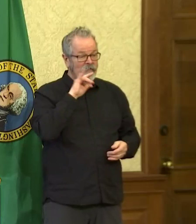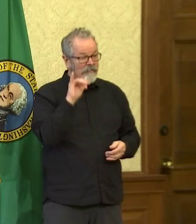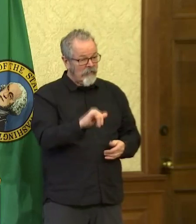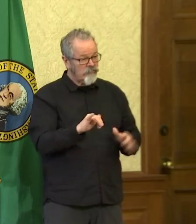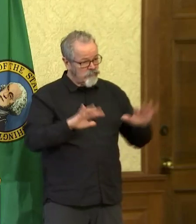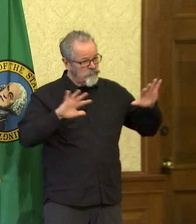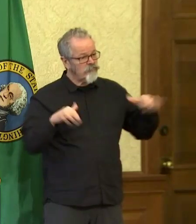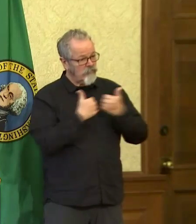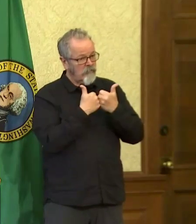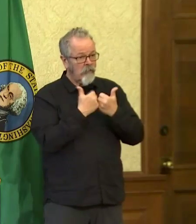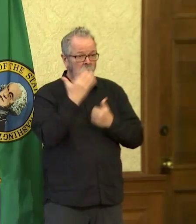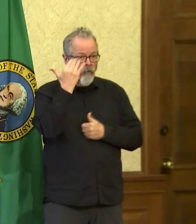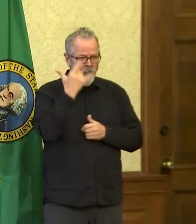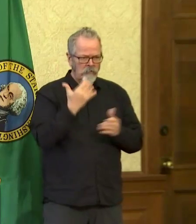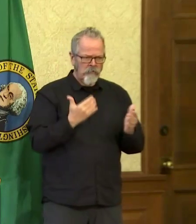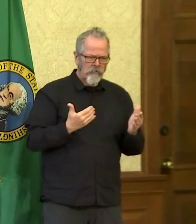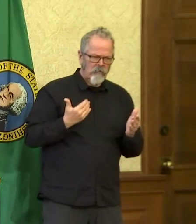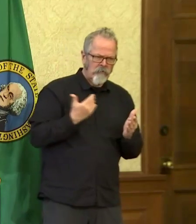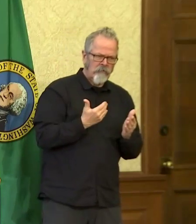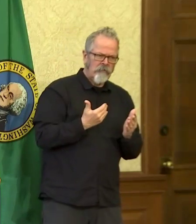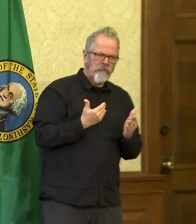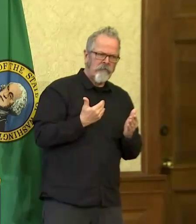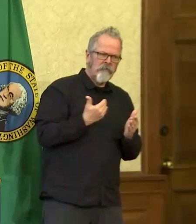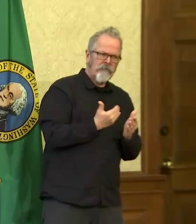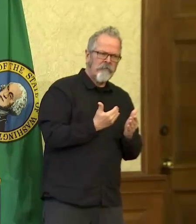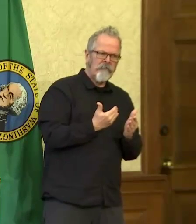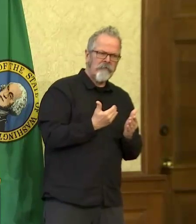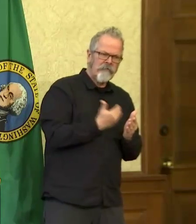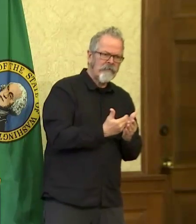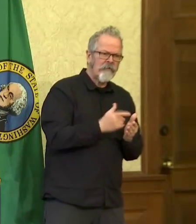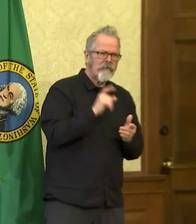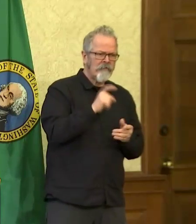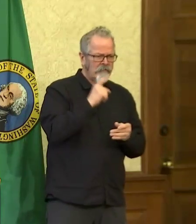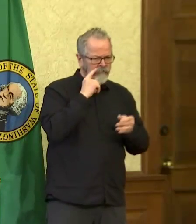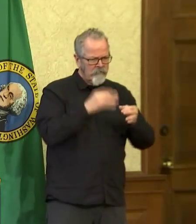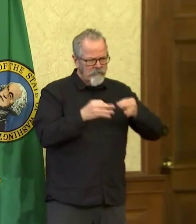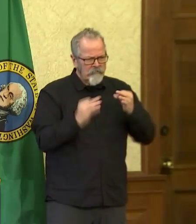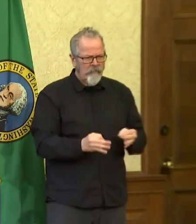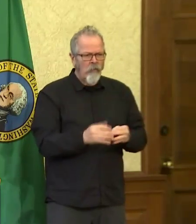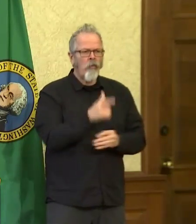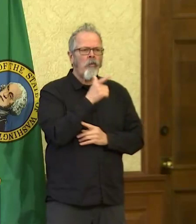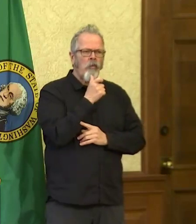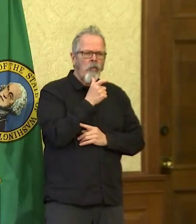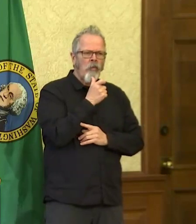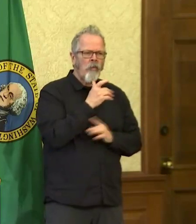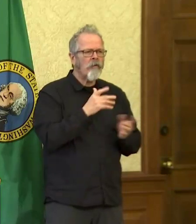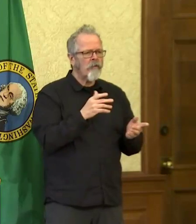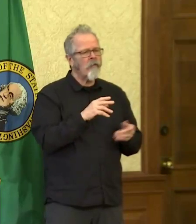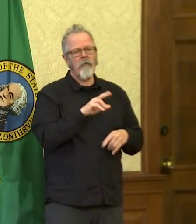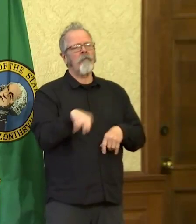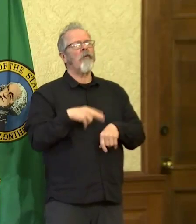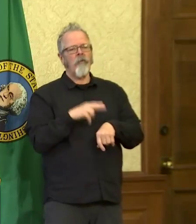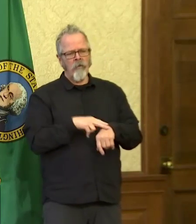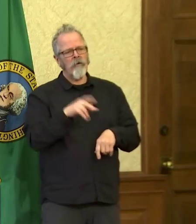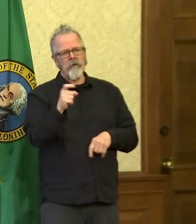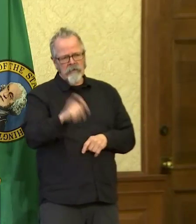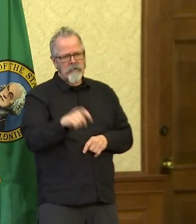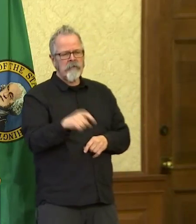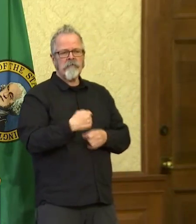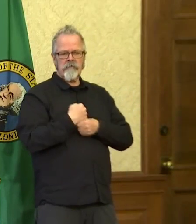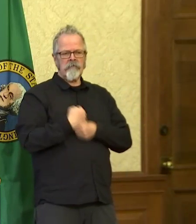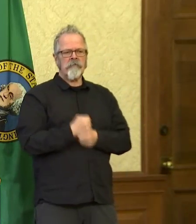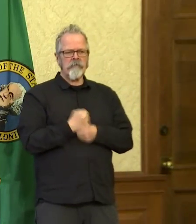trying to find the right balance of that safety and productivity. I do think there's a number of things we can do, and I hope we're going to